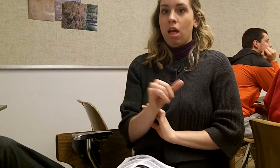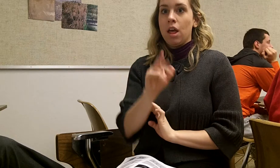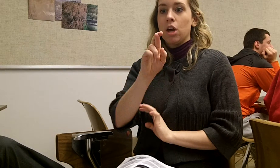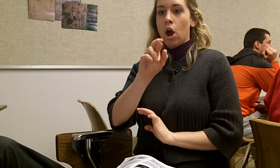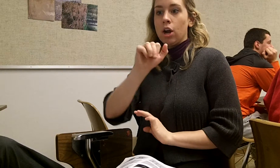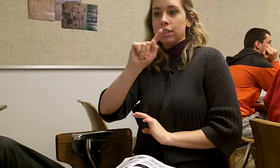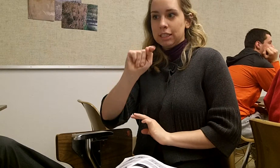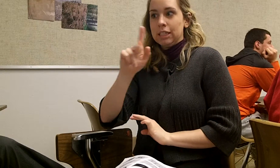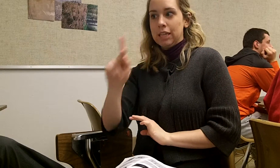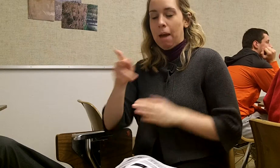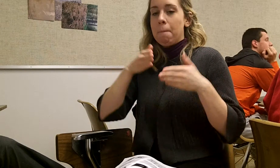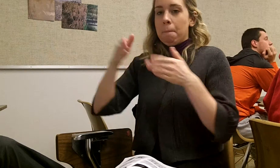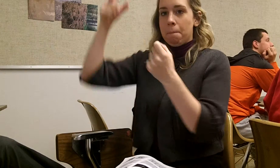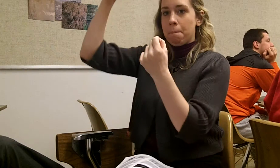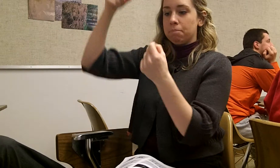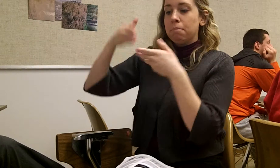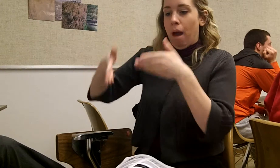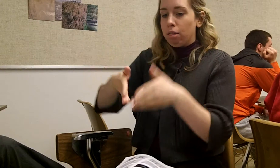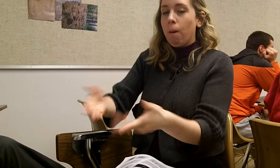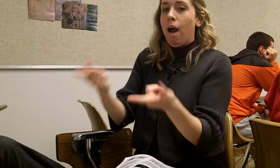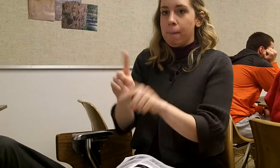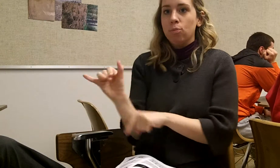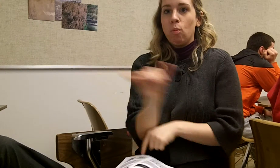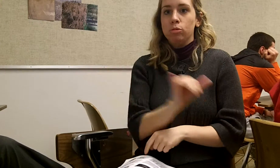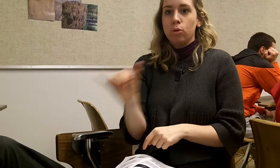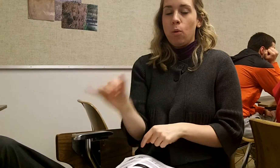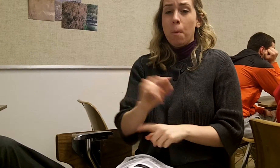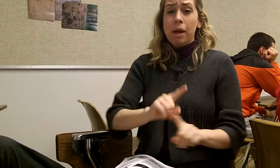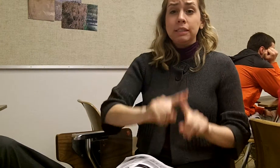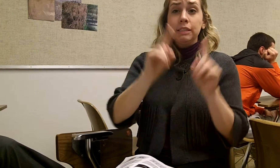pathway. This one is different in that the phosphates